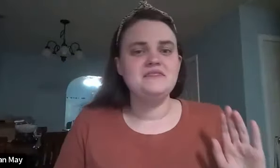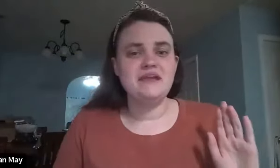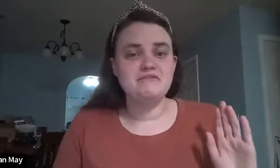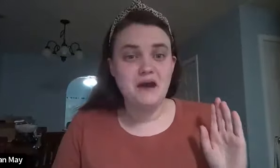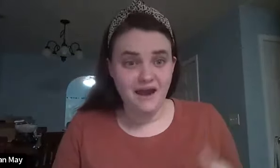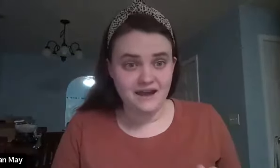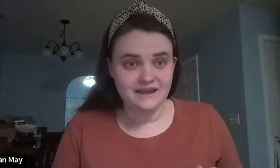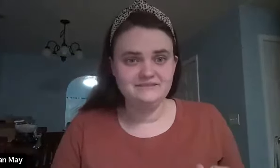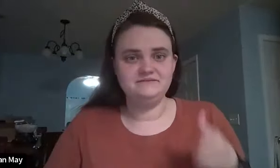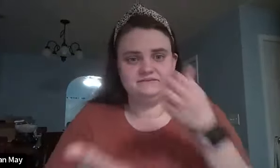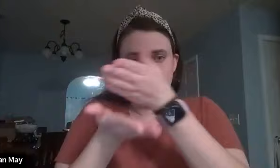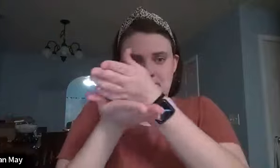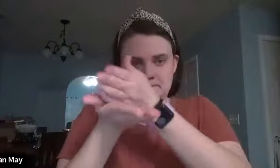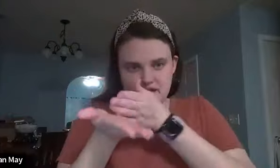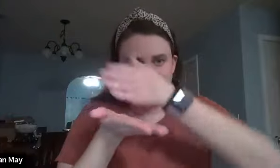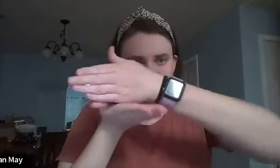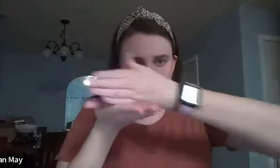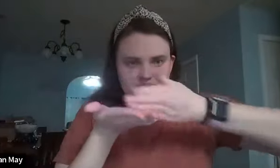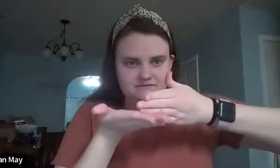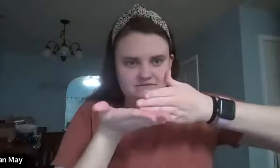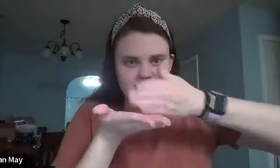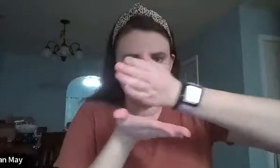we have pie. Pie.